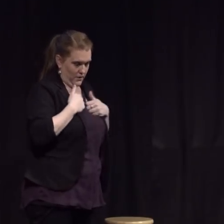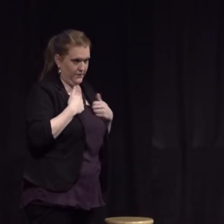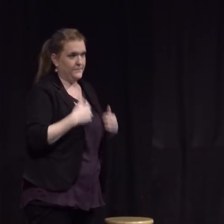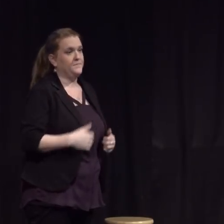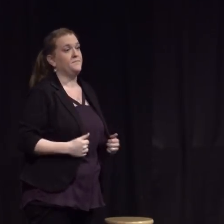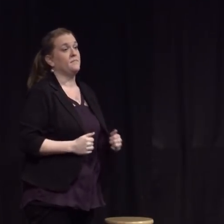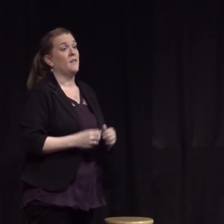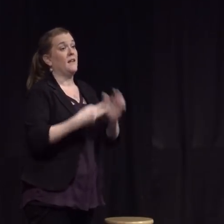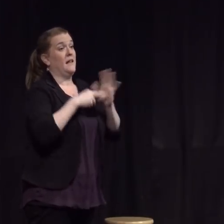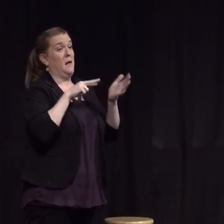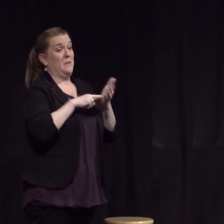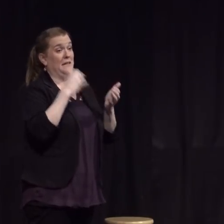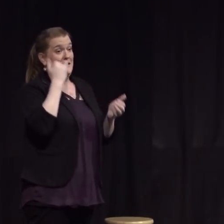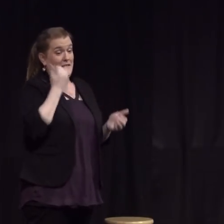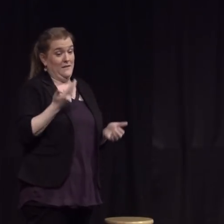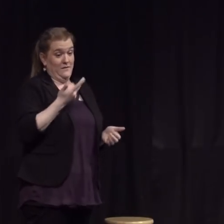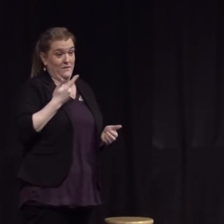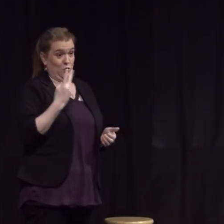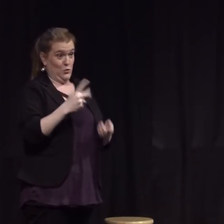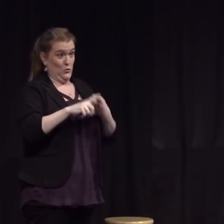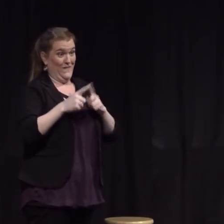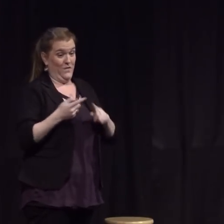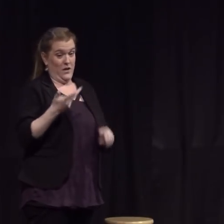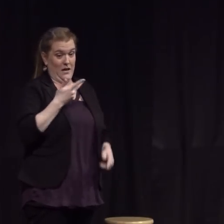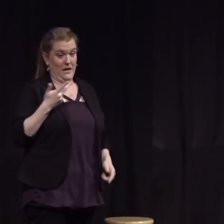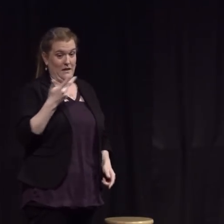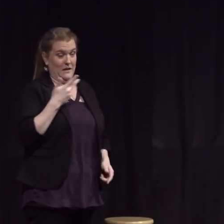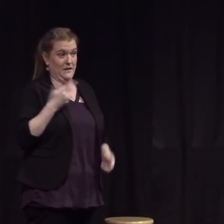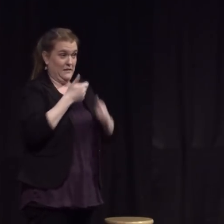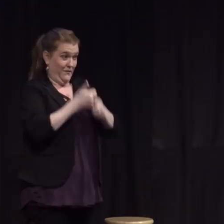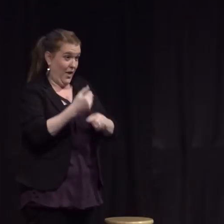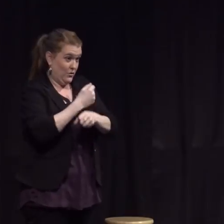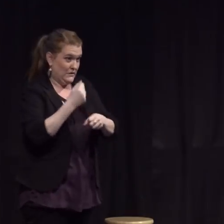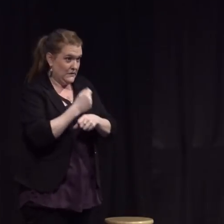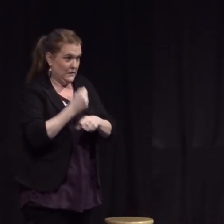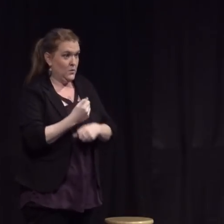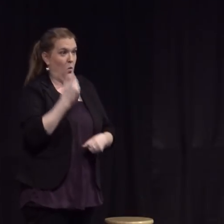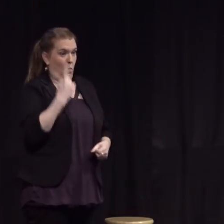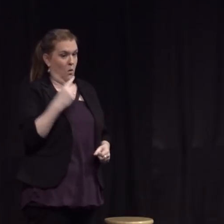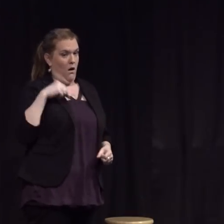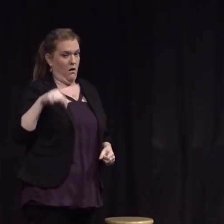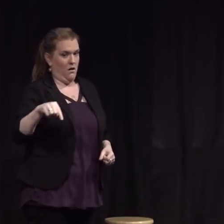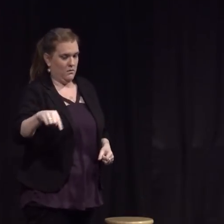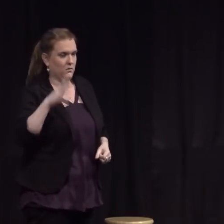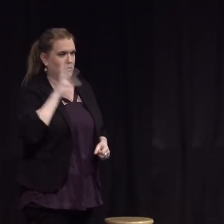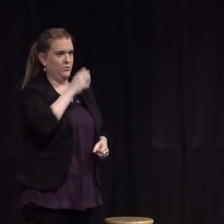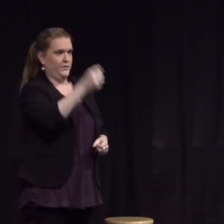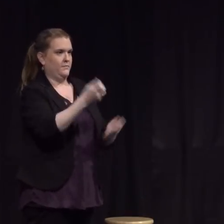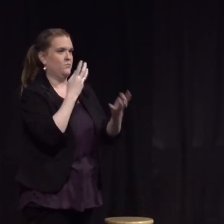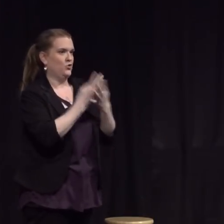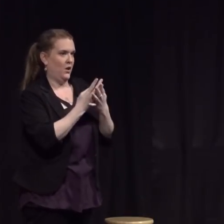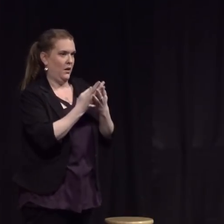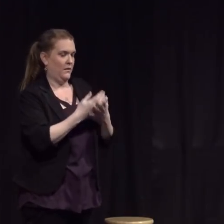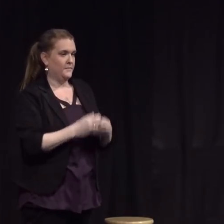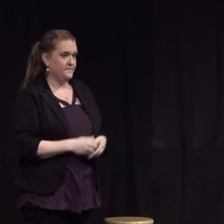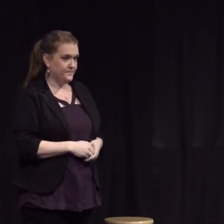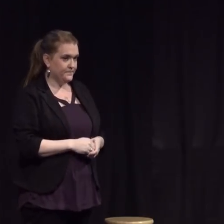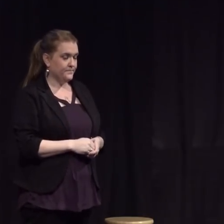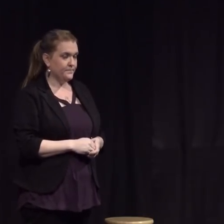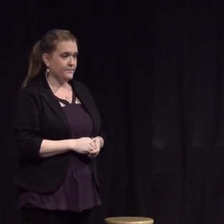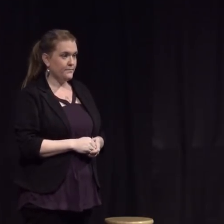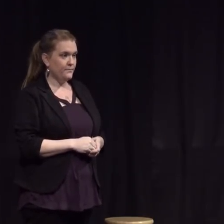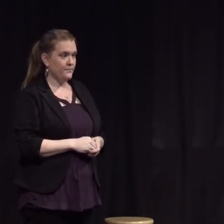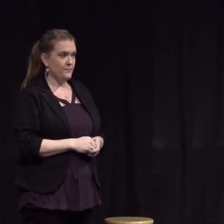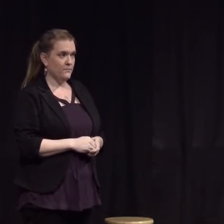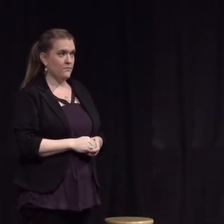have just 2 friends, statistically one of us will end up in jail. This also means that many of